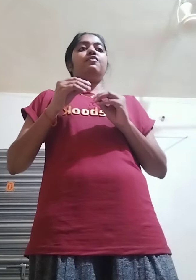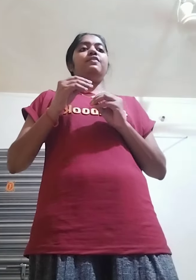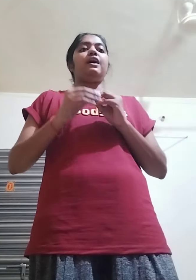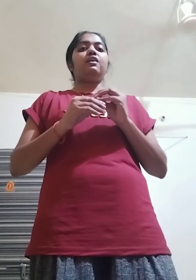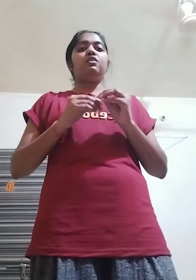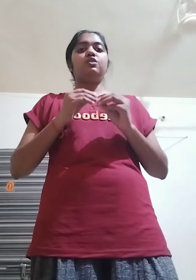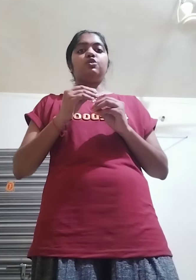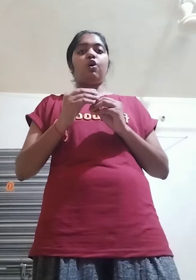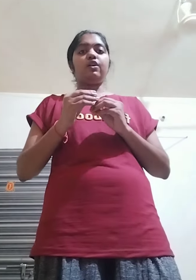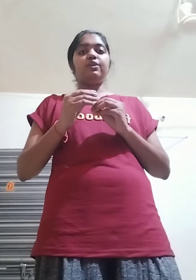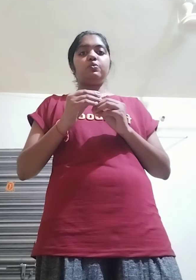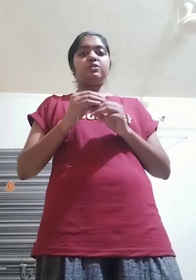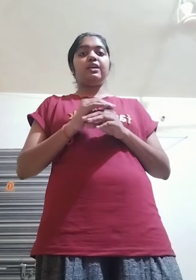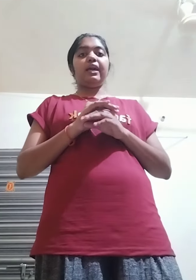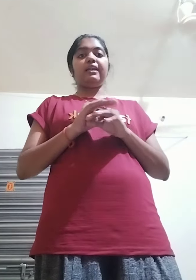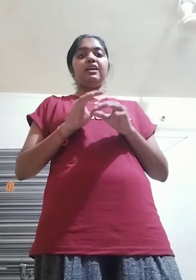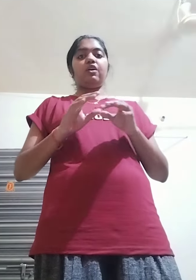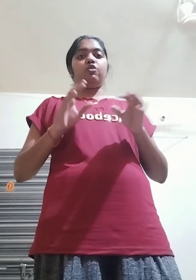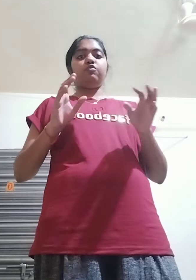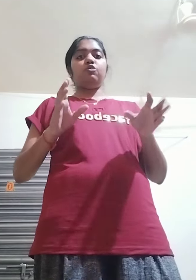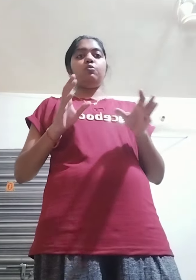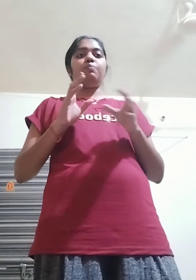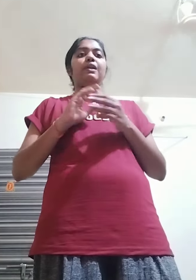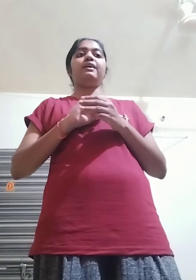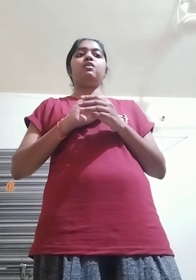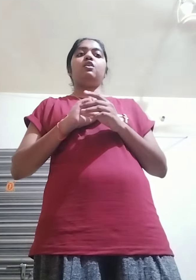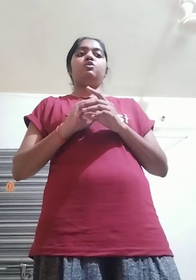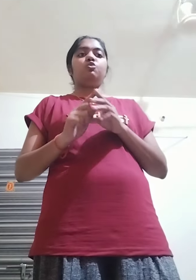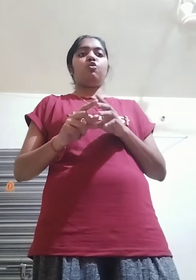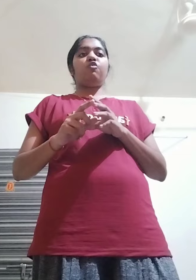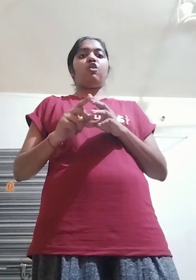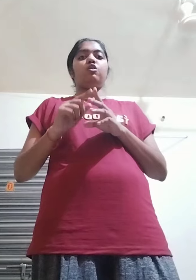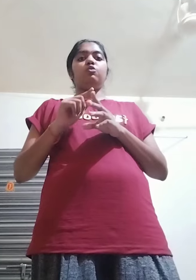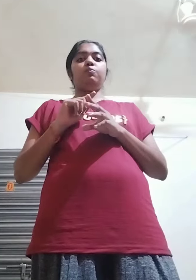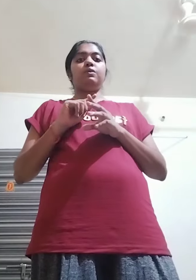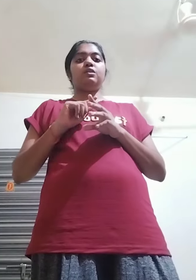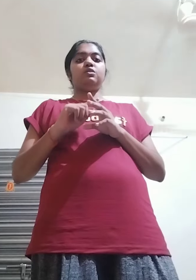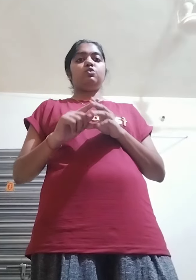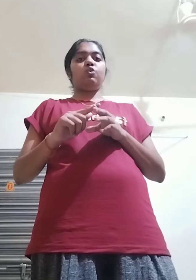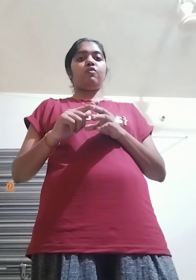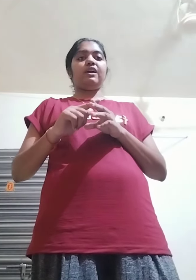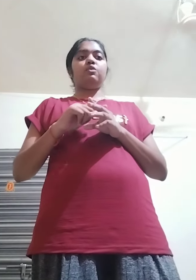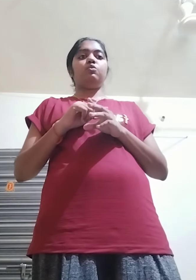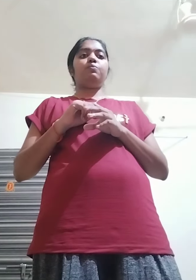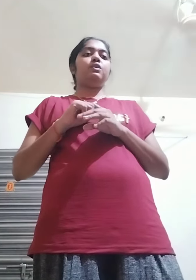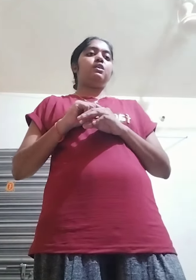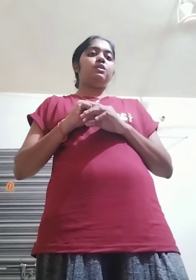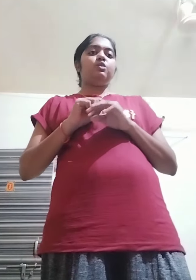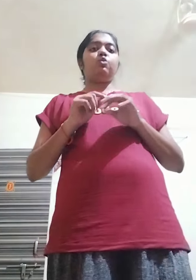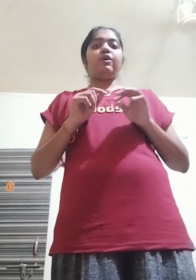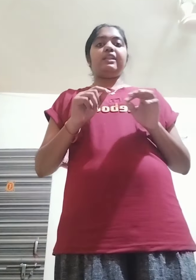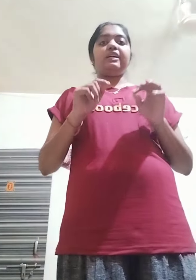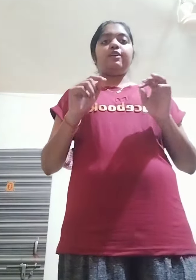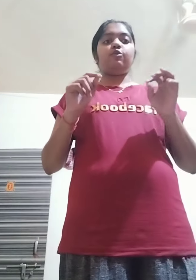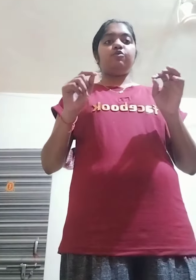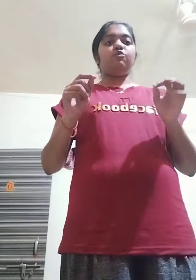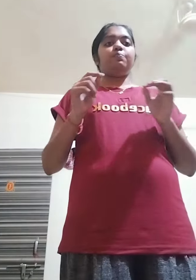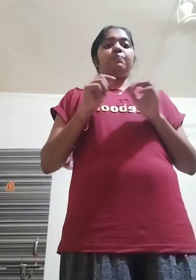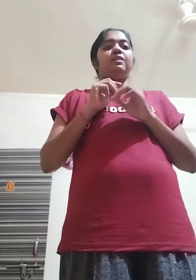are not using any kind of loop like no for loop, no while loop, no any kind of loop.